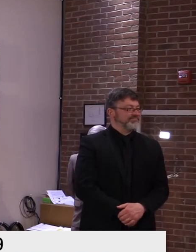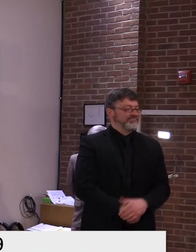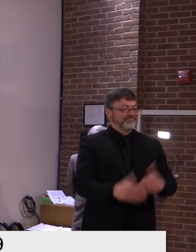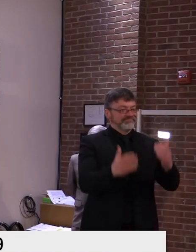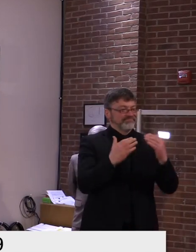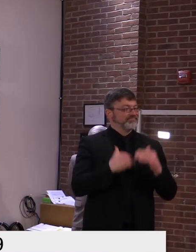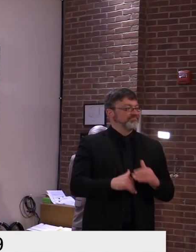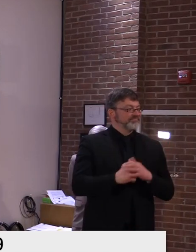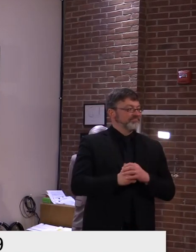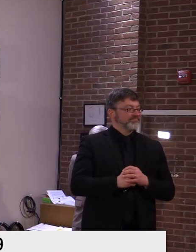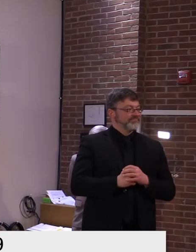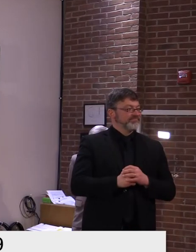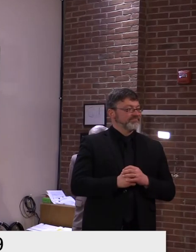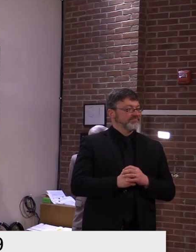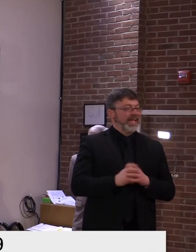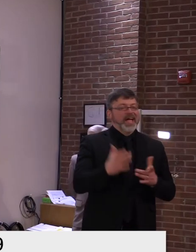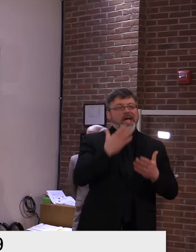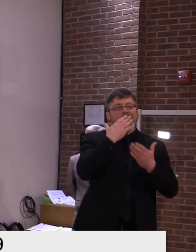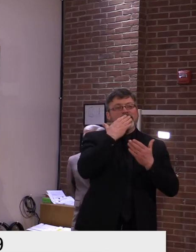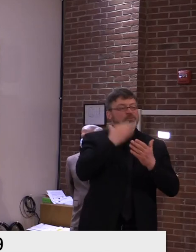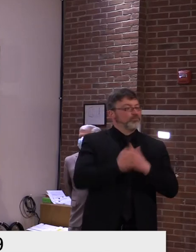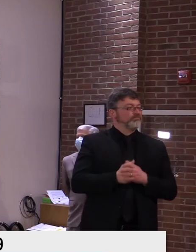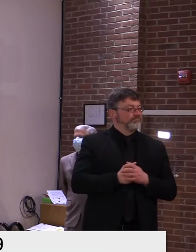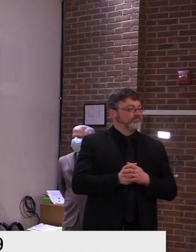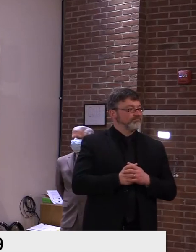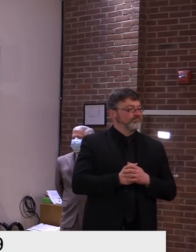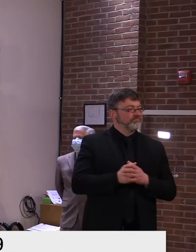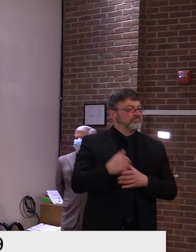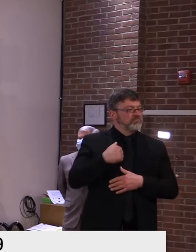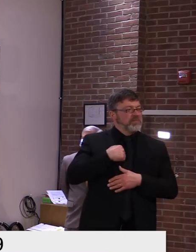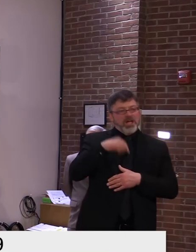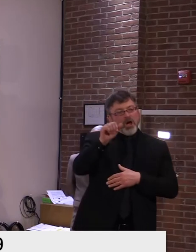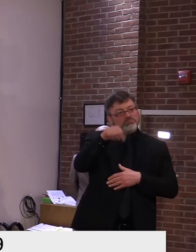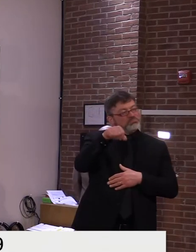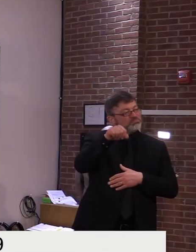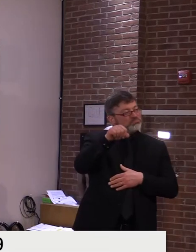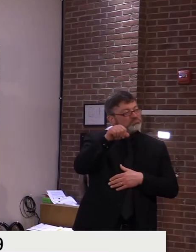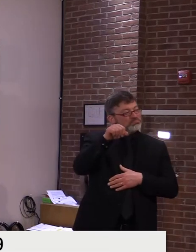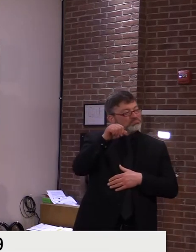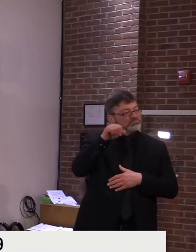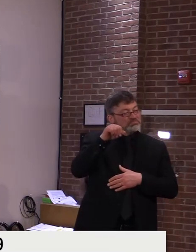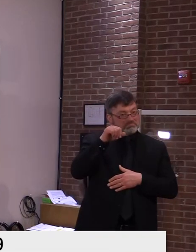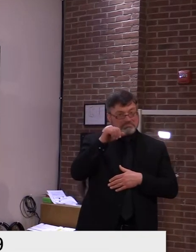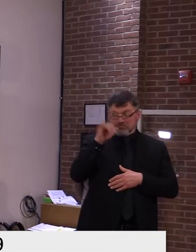Thank you very much. You can count on me asking again if you're still doing these things.